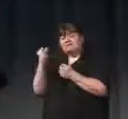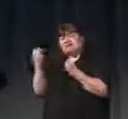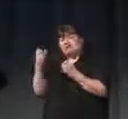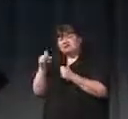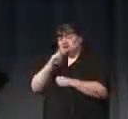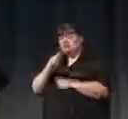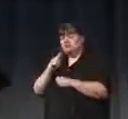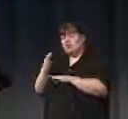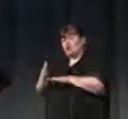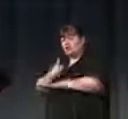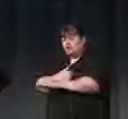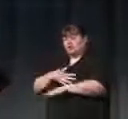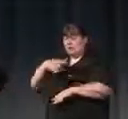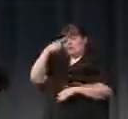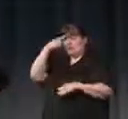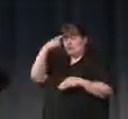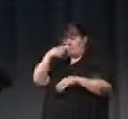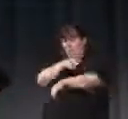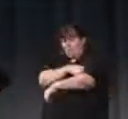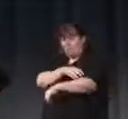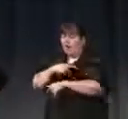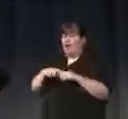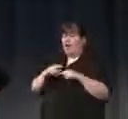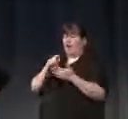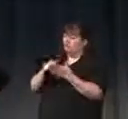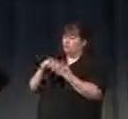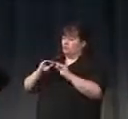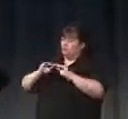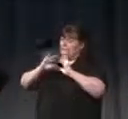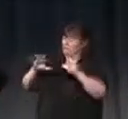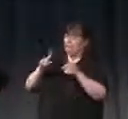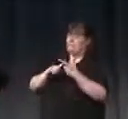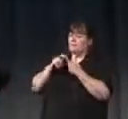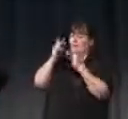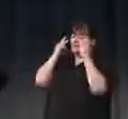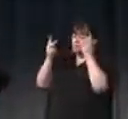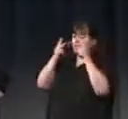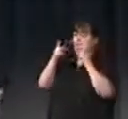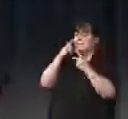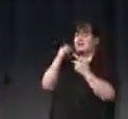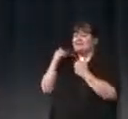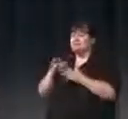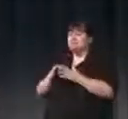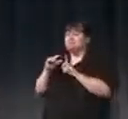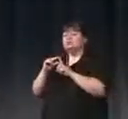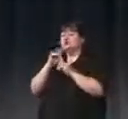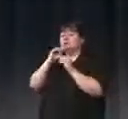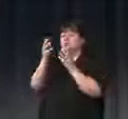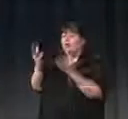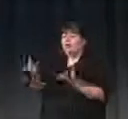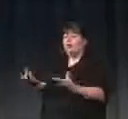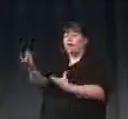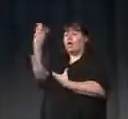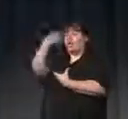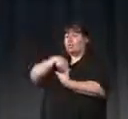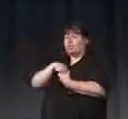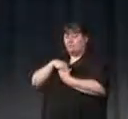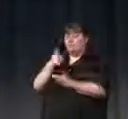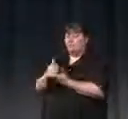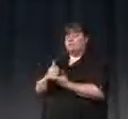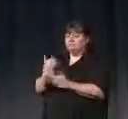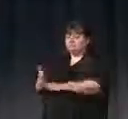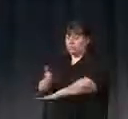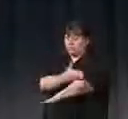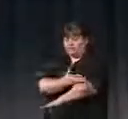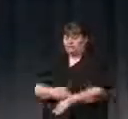mental power. I have written more vividly, more pictorially, through having these pictured words constantly before my mind."